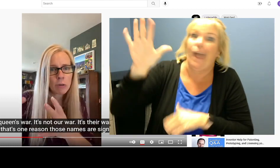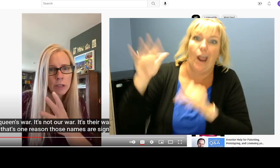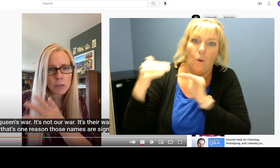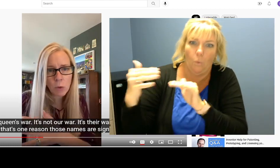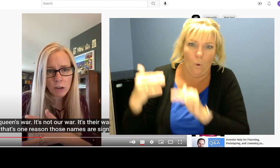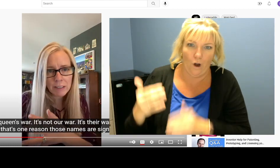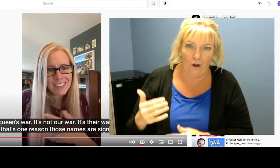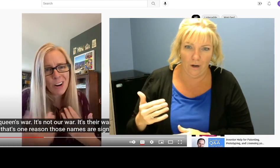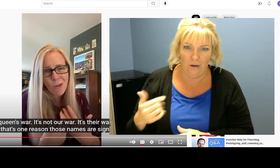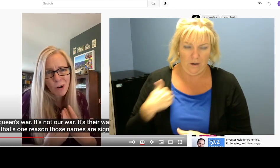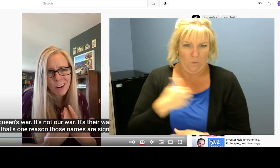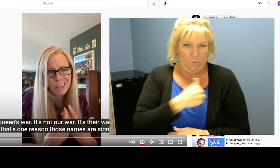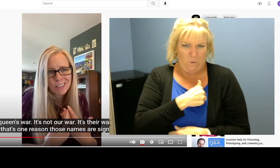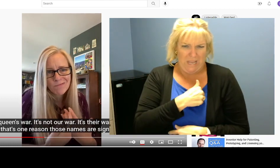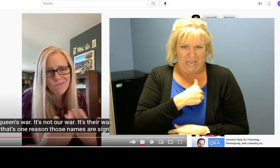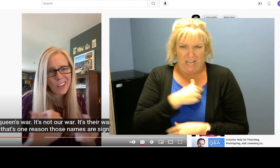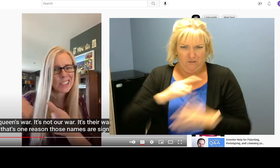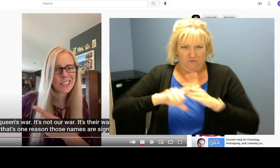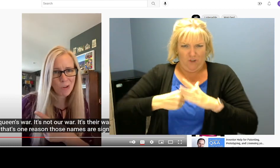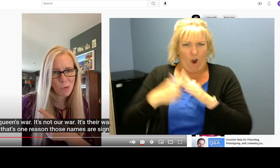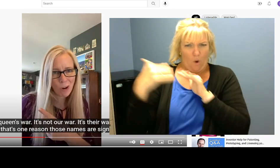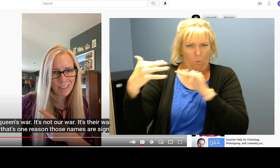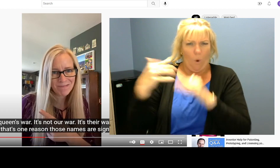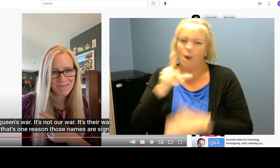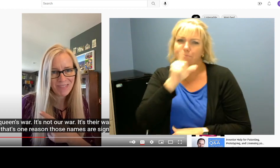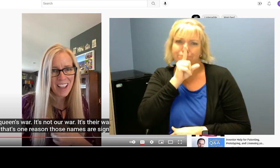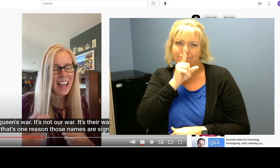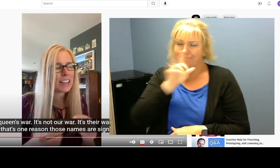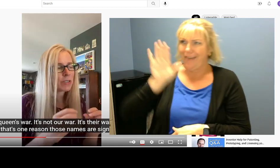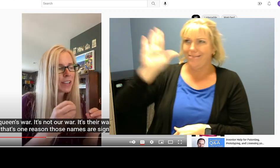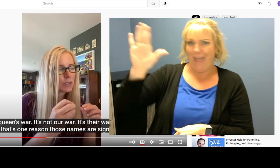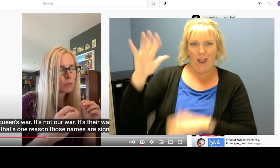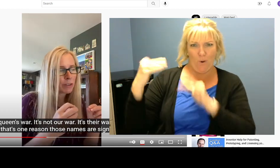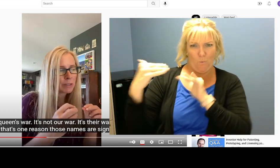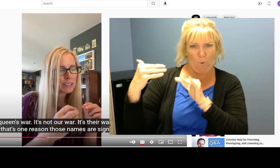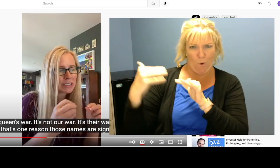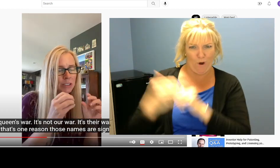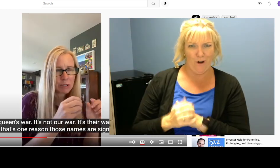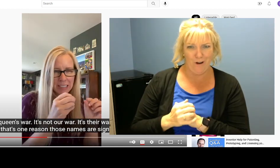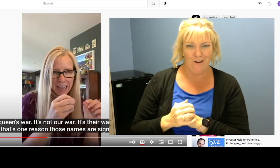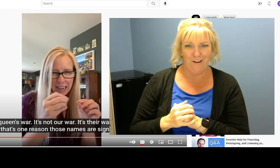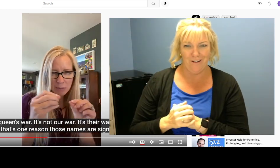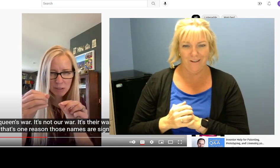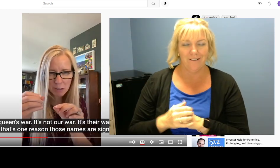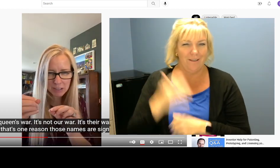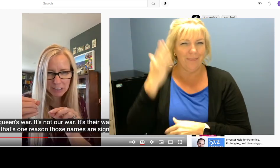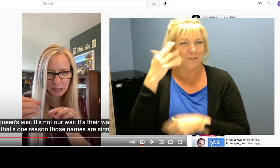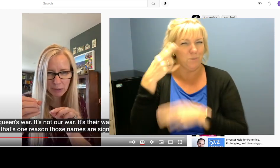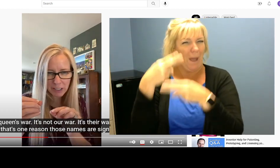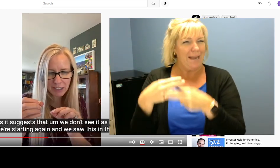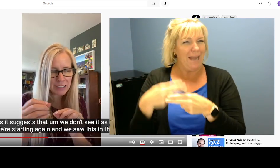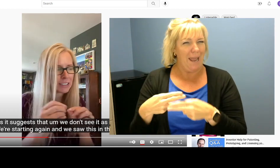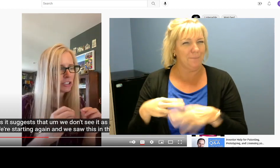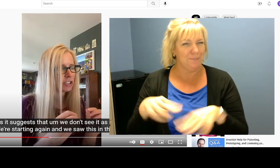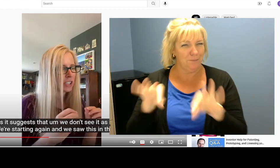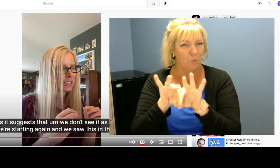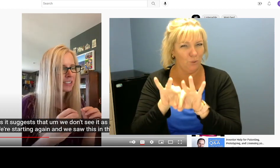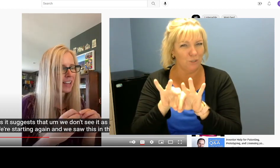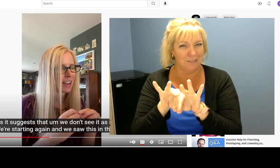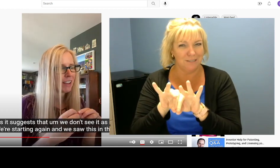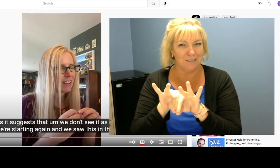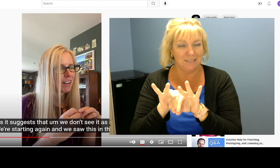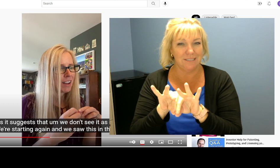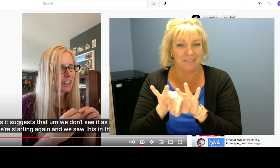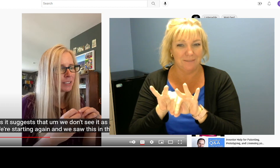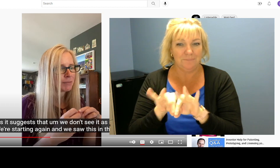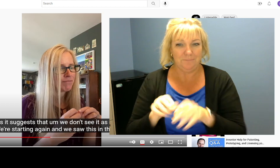king or queen's war. It's not our war, it's their war. And so that's one reason those names are significant, is it suggests